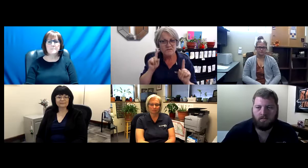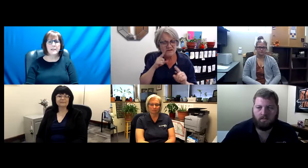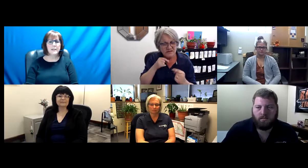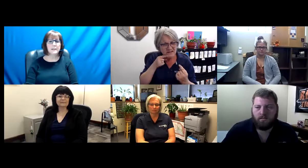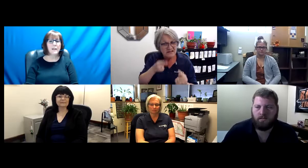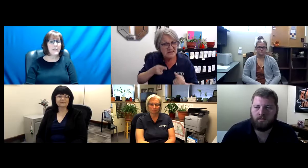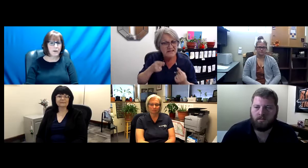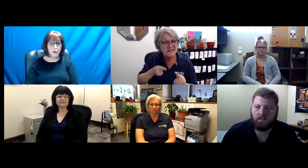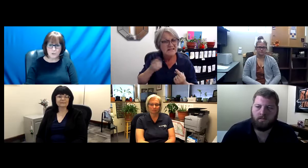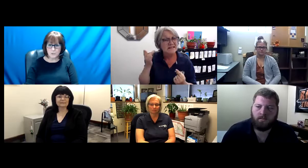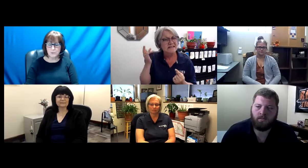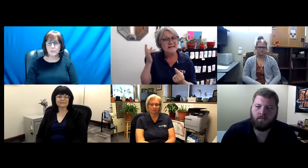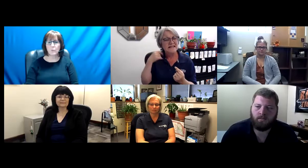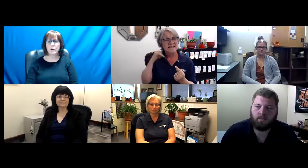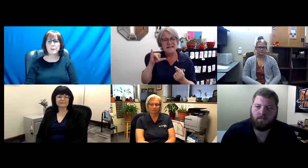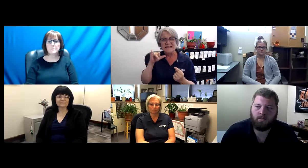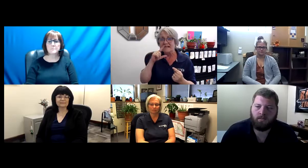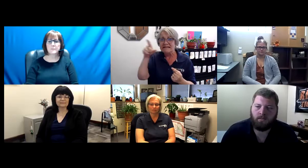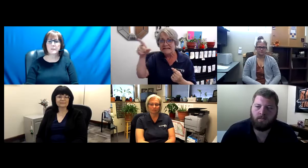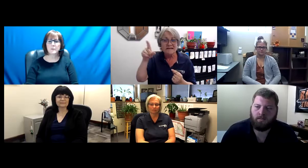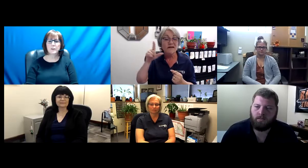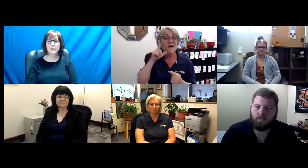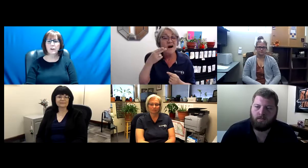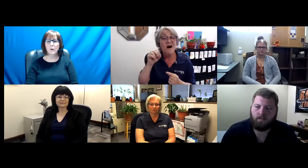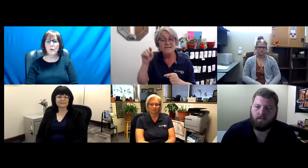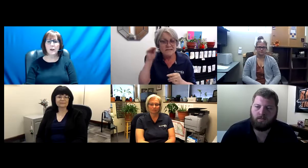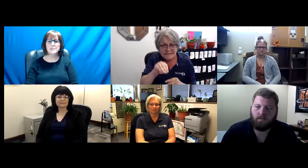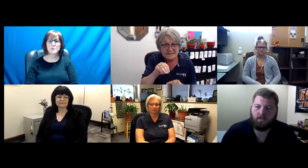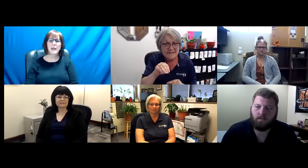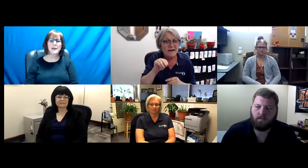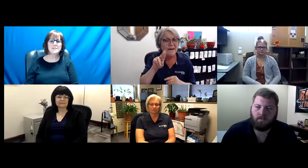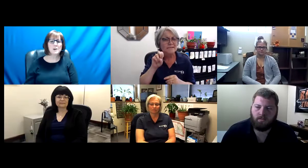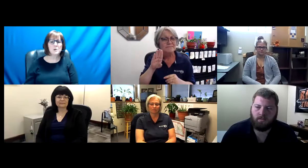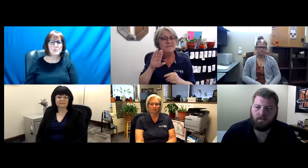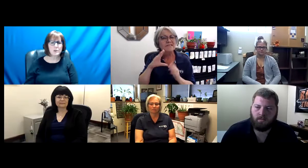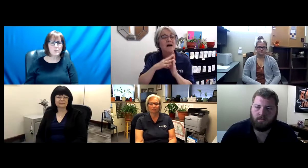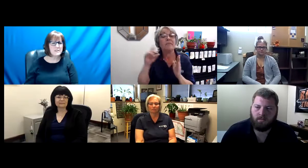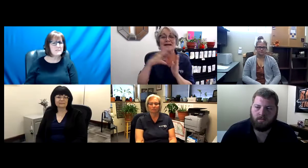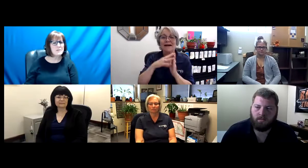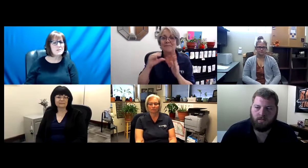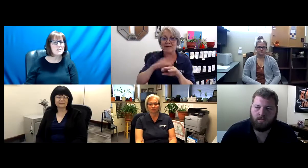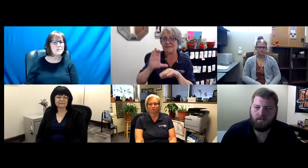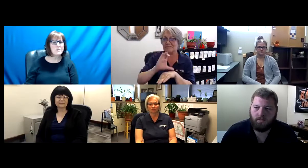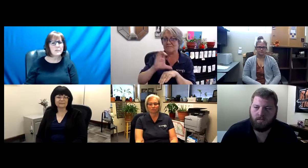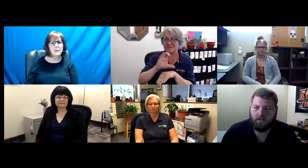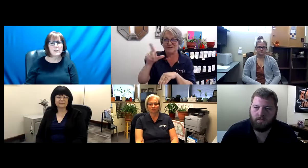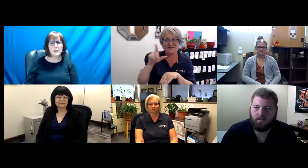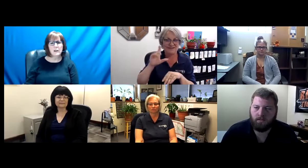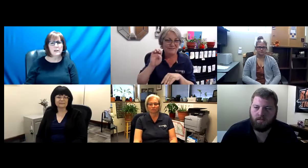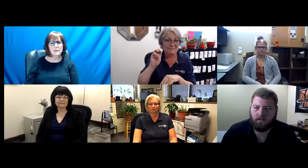and that also didn't work. We couldn't figure out why, so we asked the host, we sent this to you